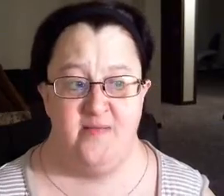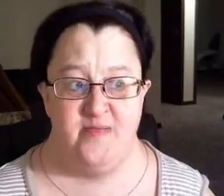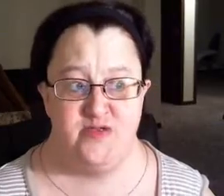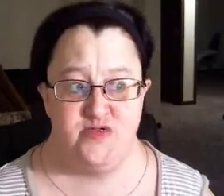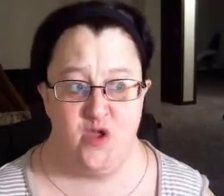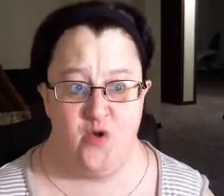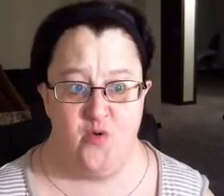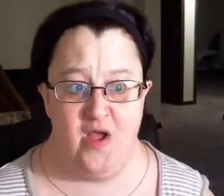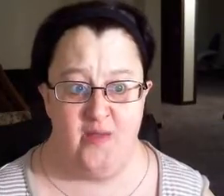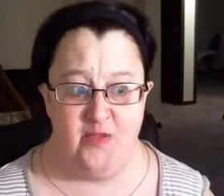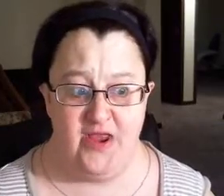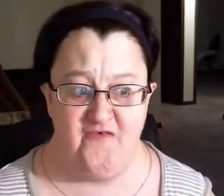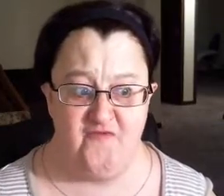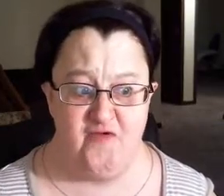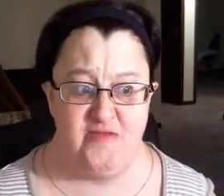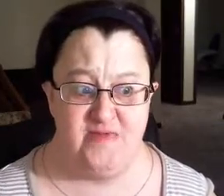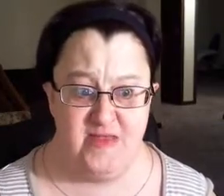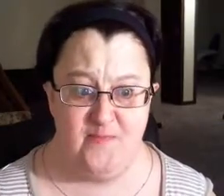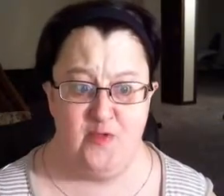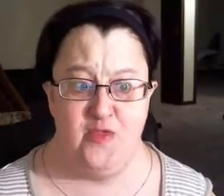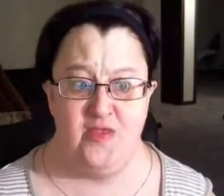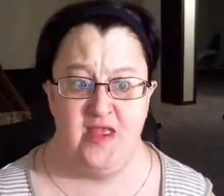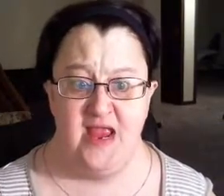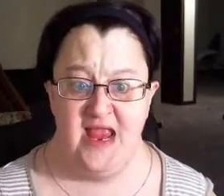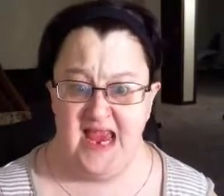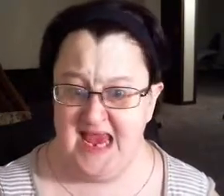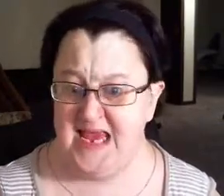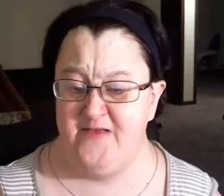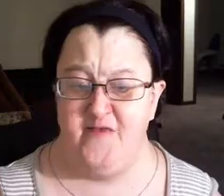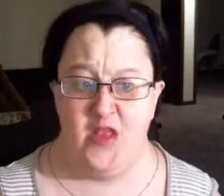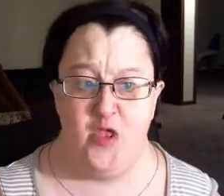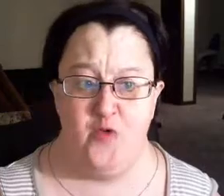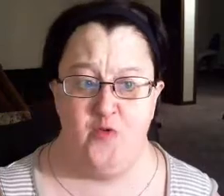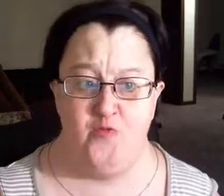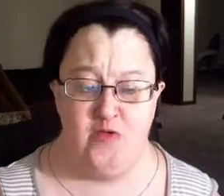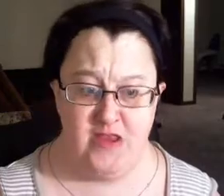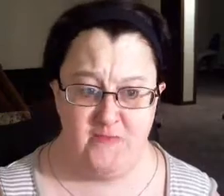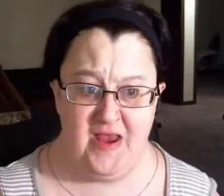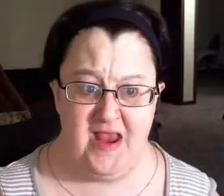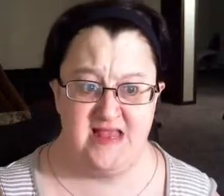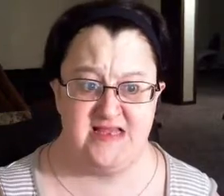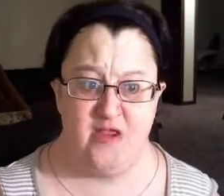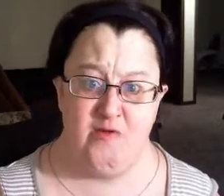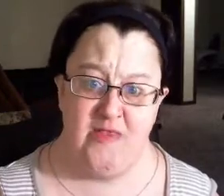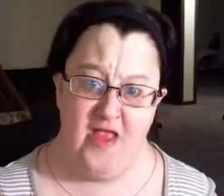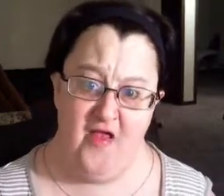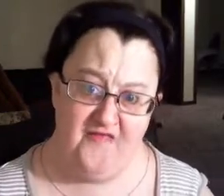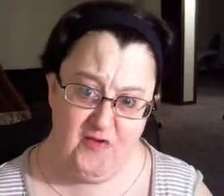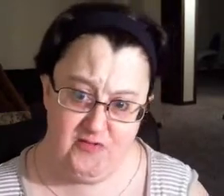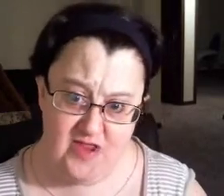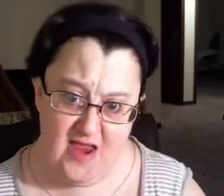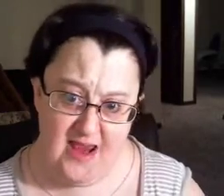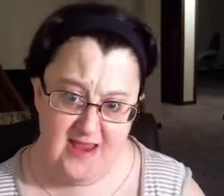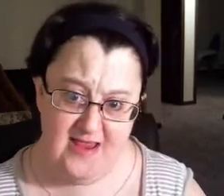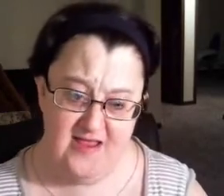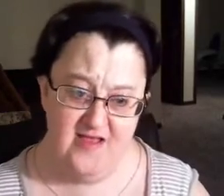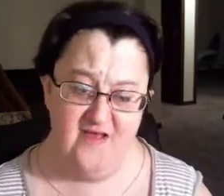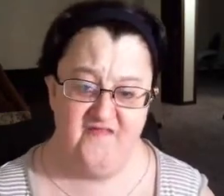so i'm looking for some simple easy to follow recipes that are on the healthier side of